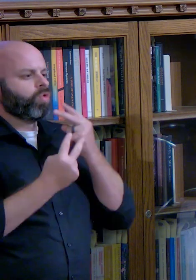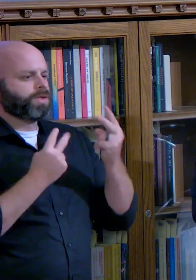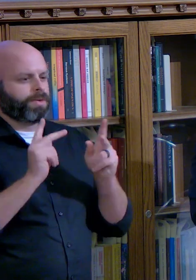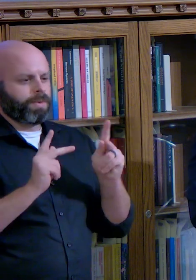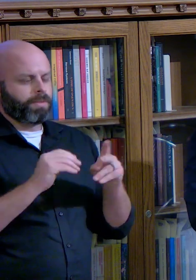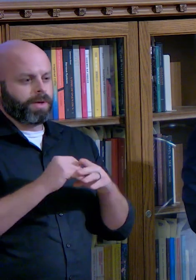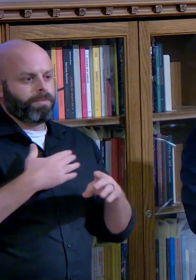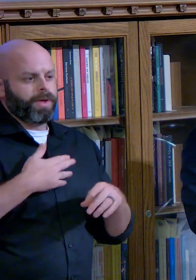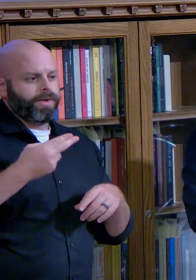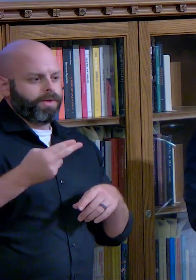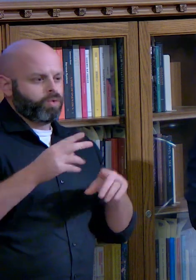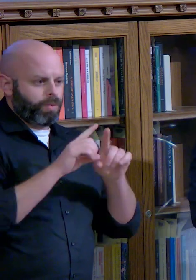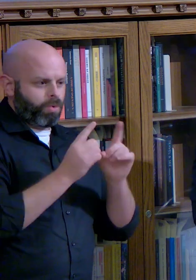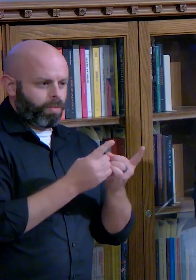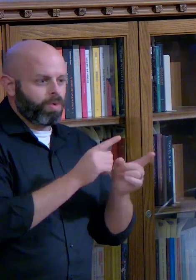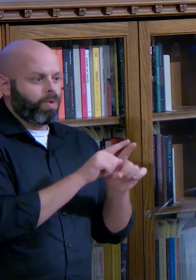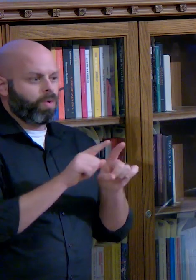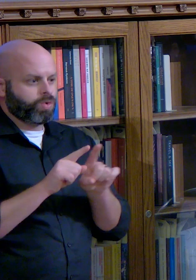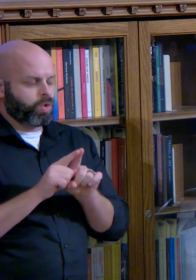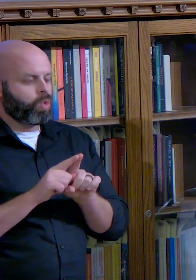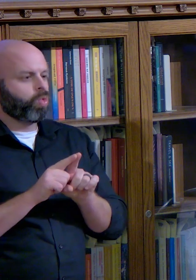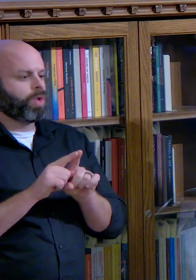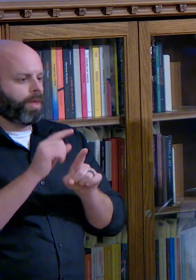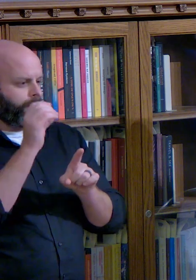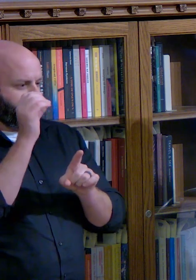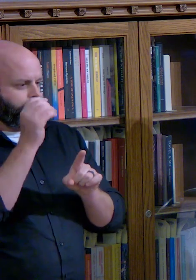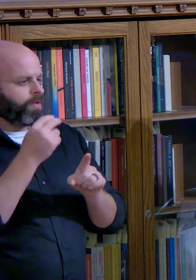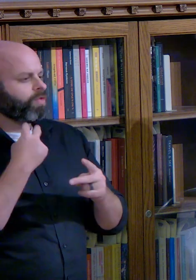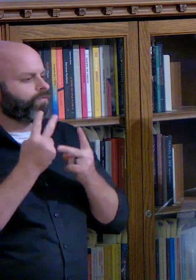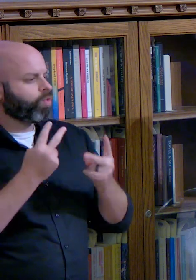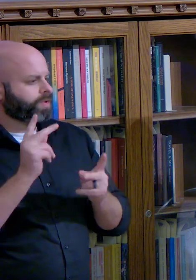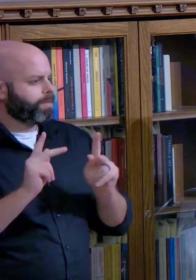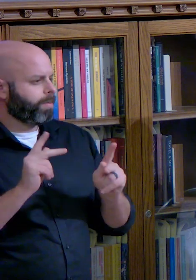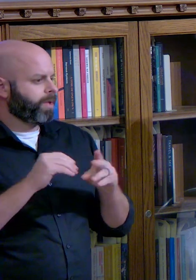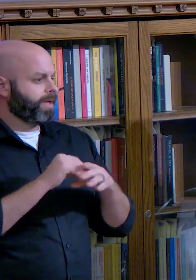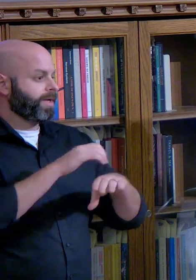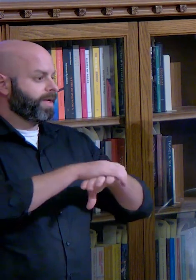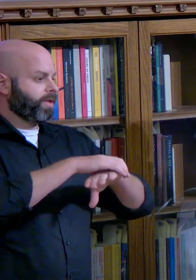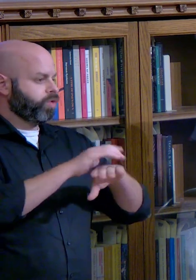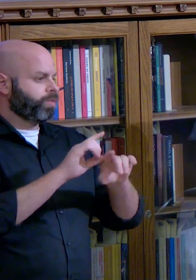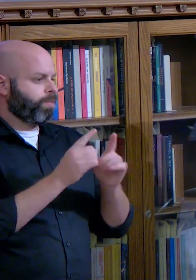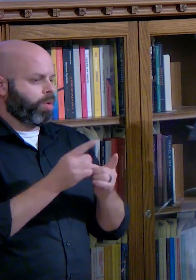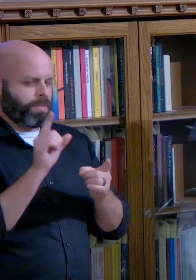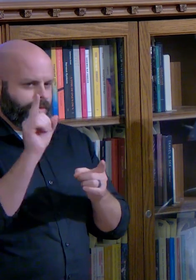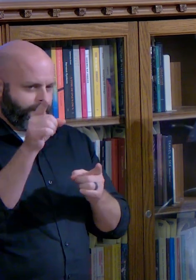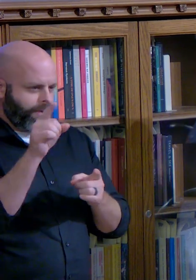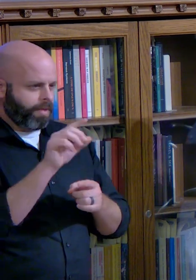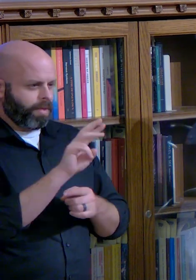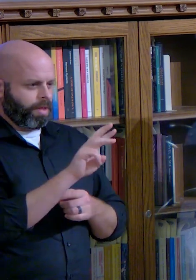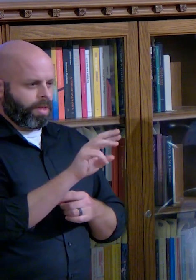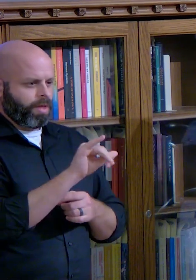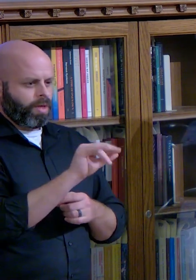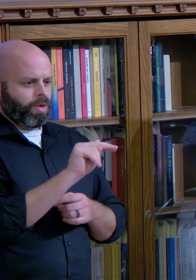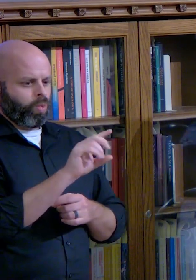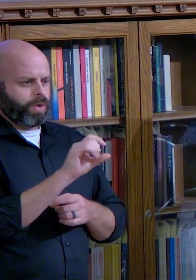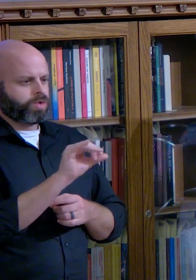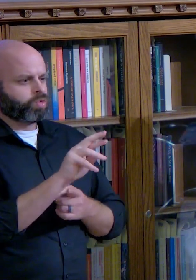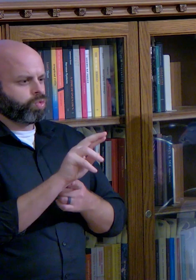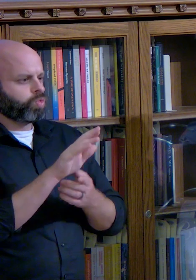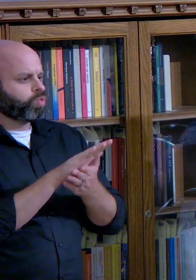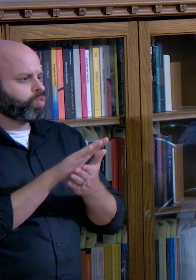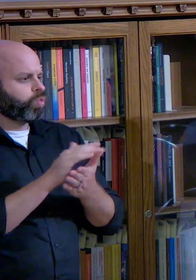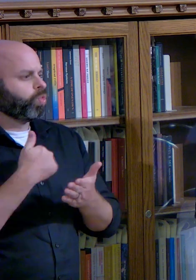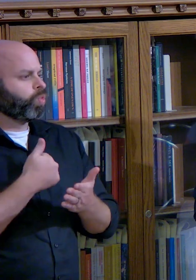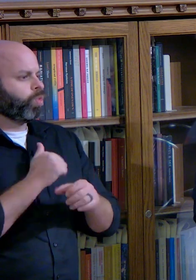history Department as well as voices of people in our English Department at the Windsor School because they we